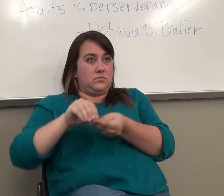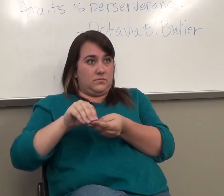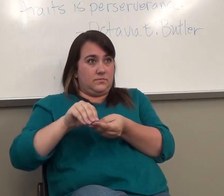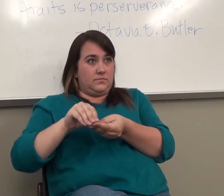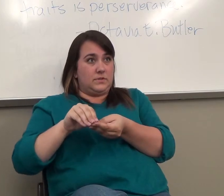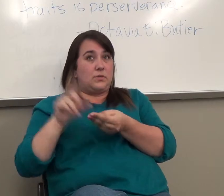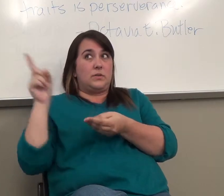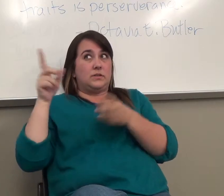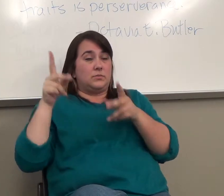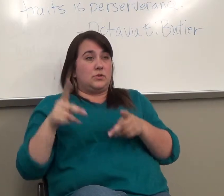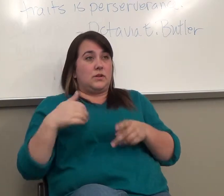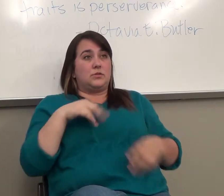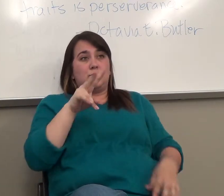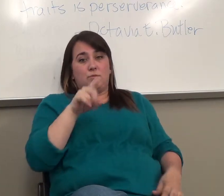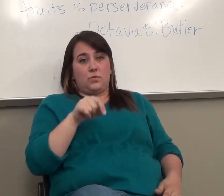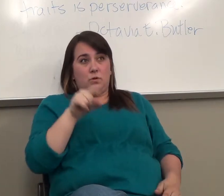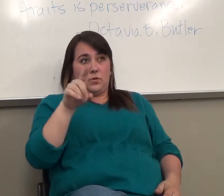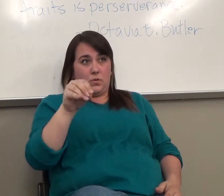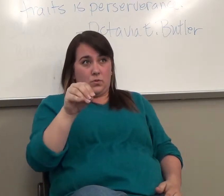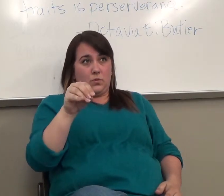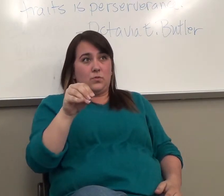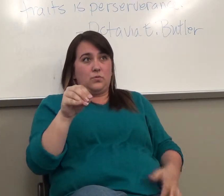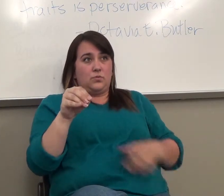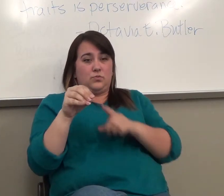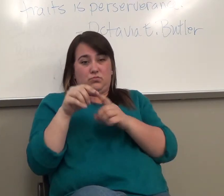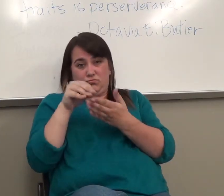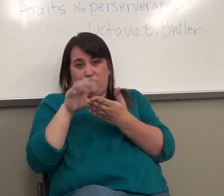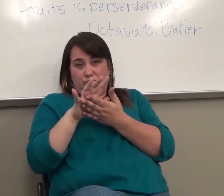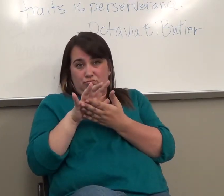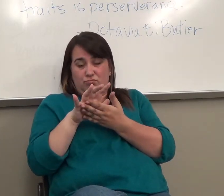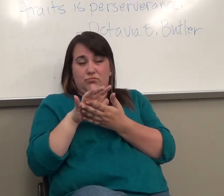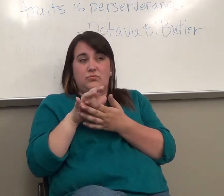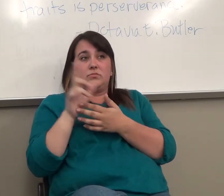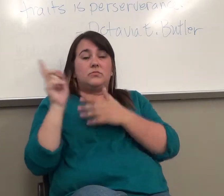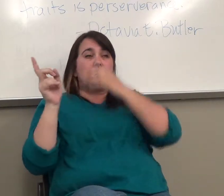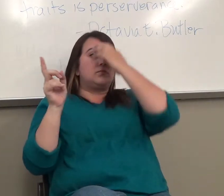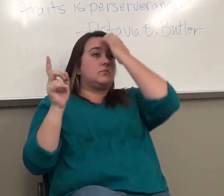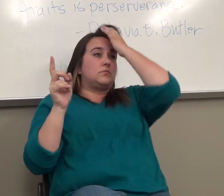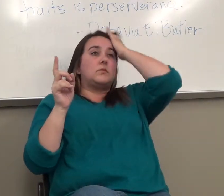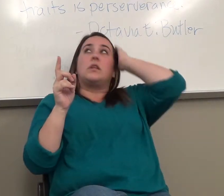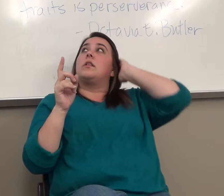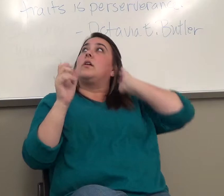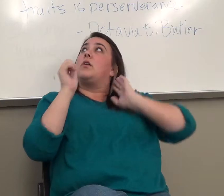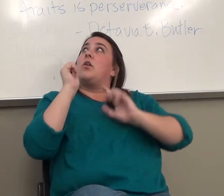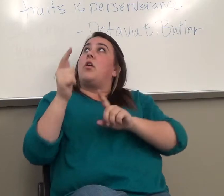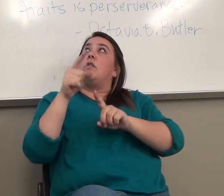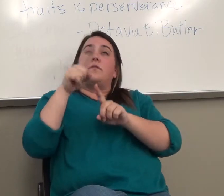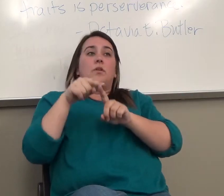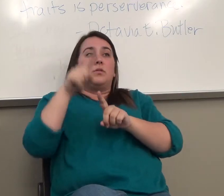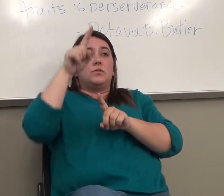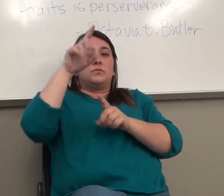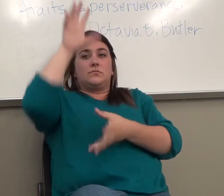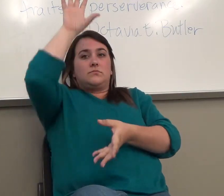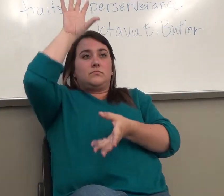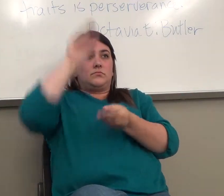a 2.0 here, right? Then you're going to add all of these up. So this is the second